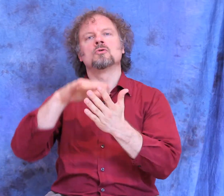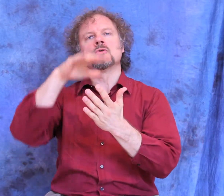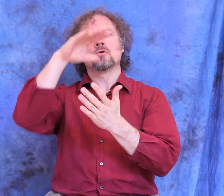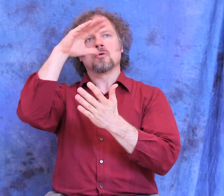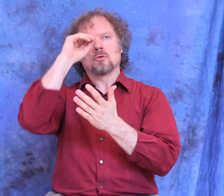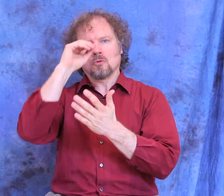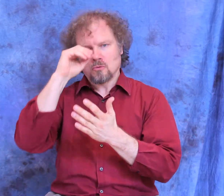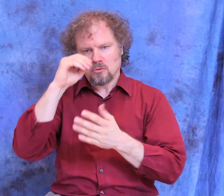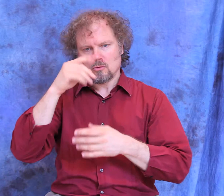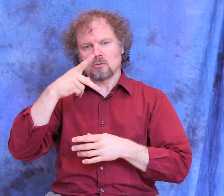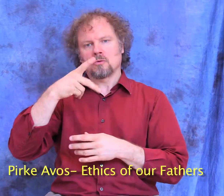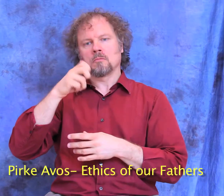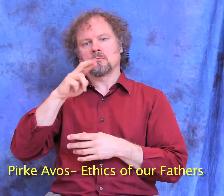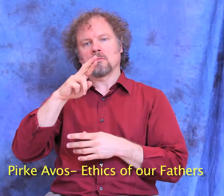Avos,